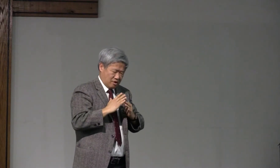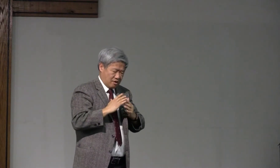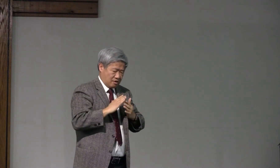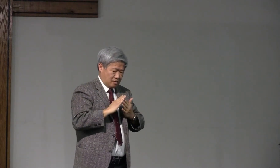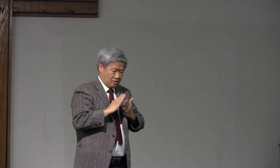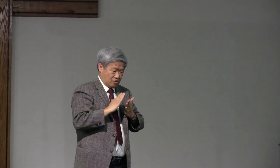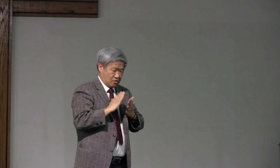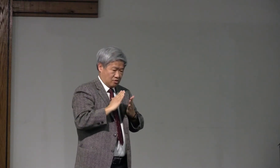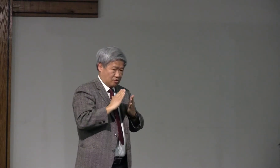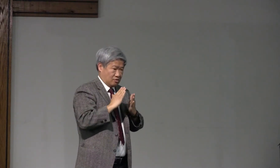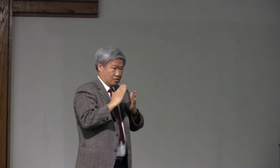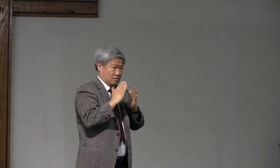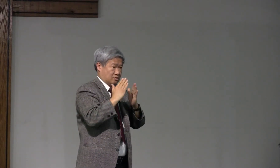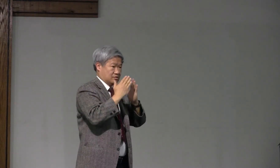in your flesh, but